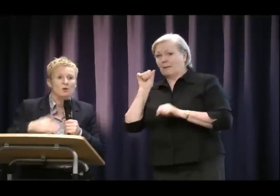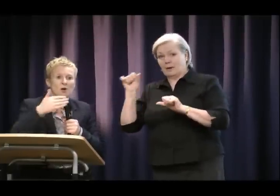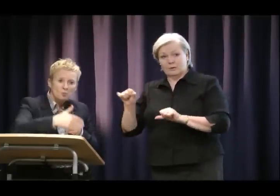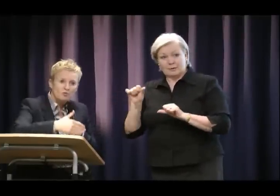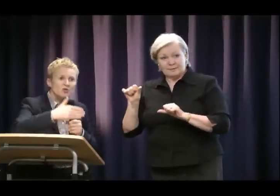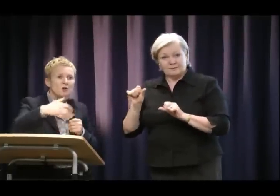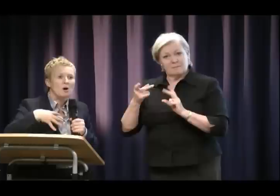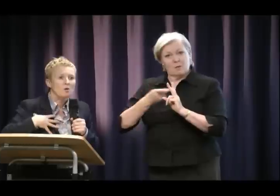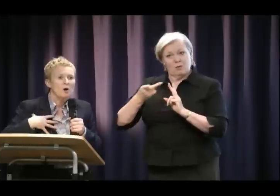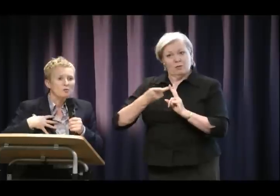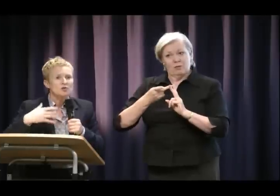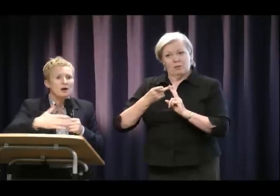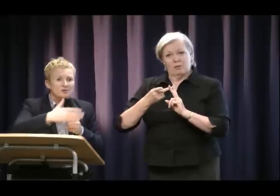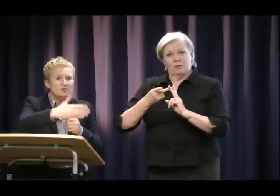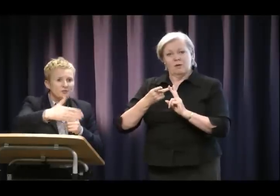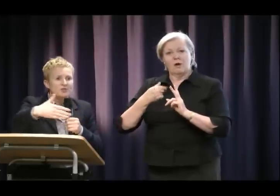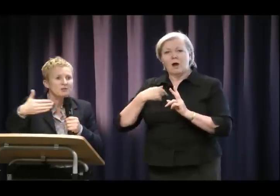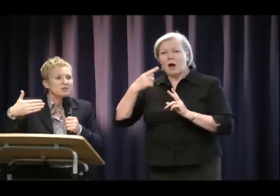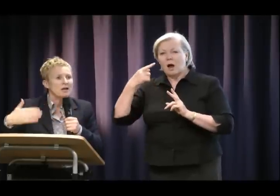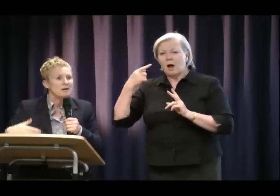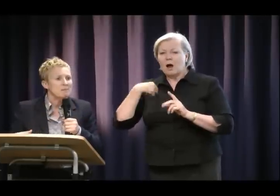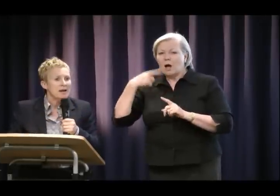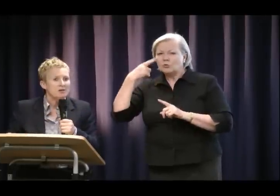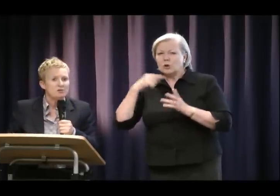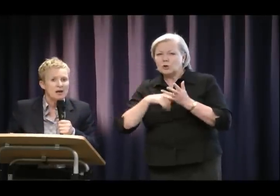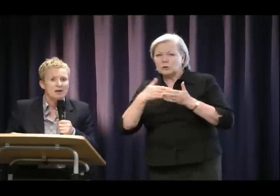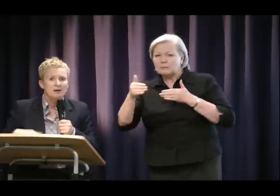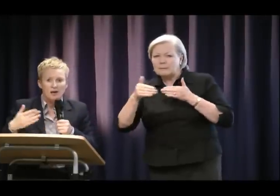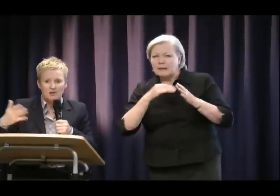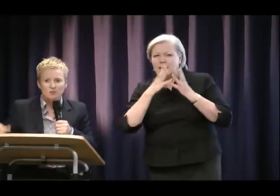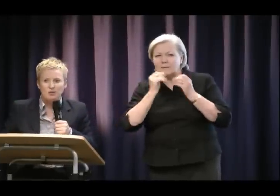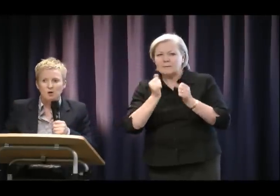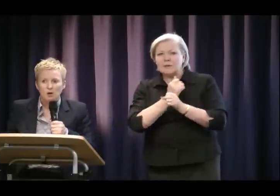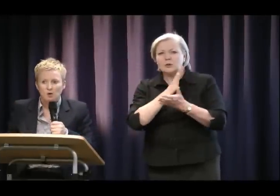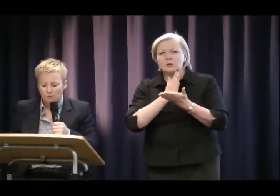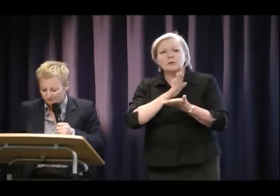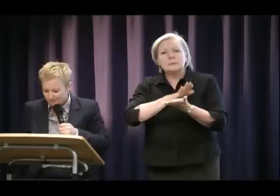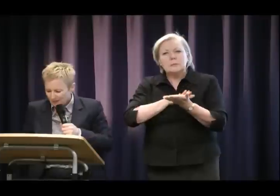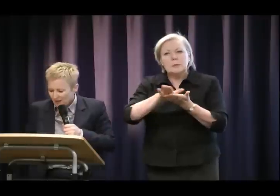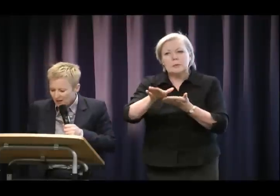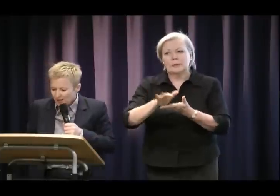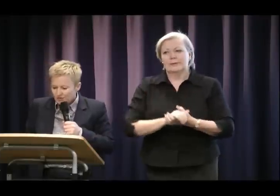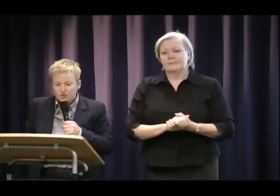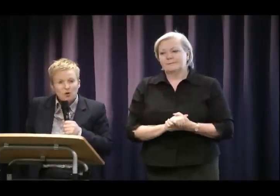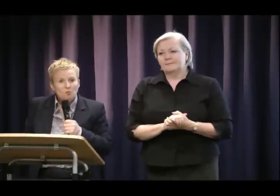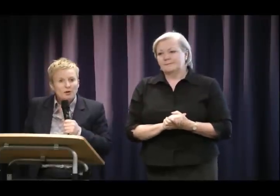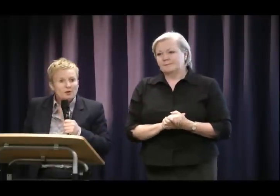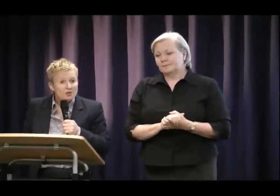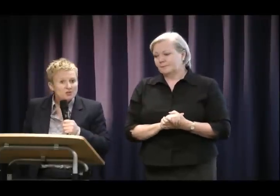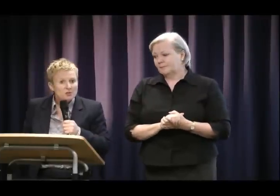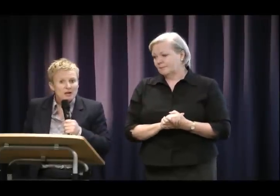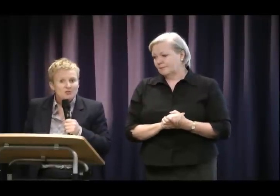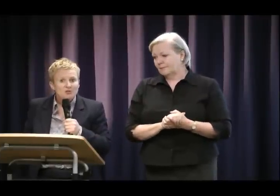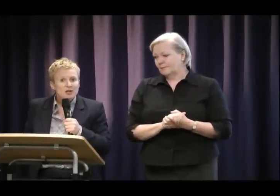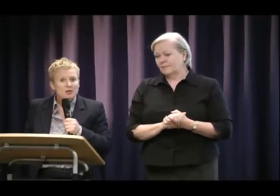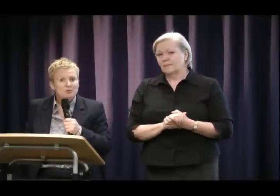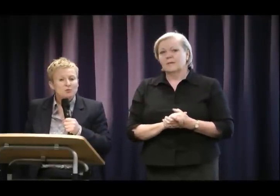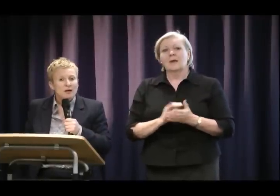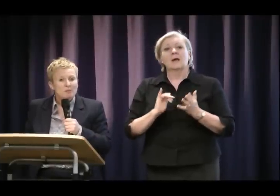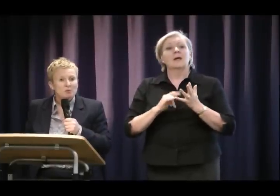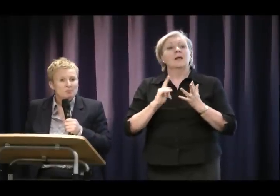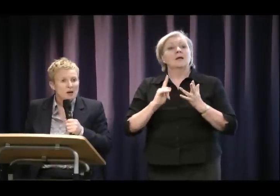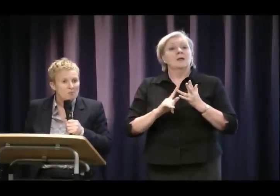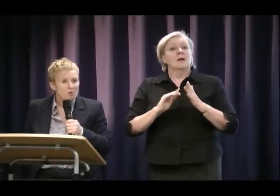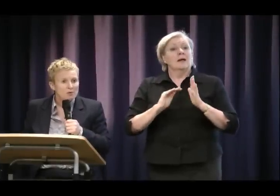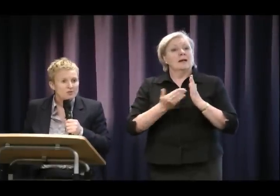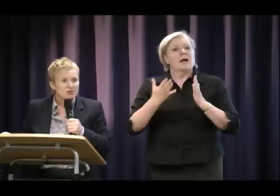microphone. So I'll try and just facilitate and manage that as we go along. So what I'd like to do now is just take you through